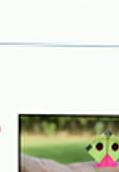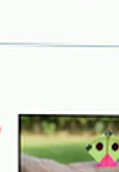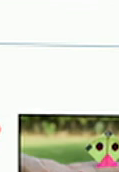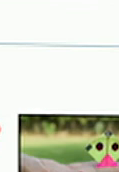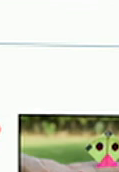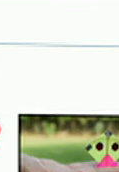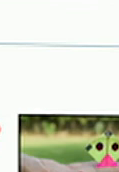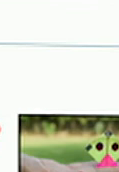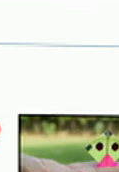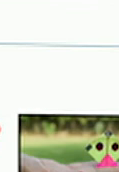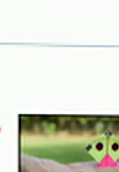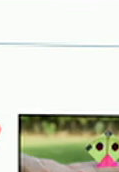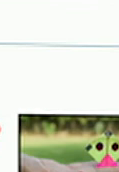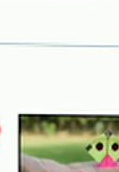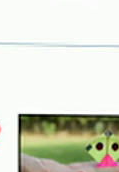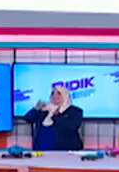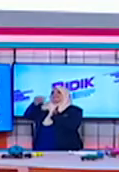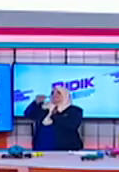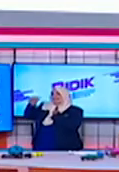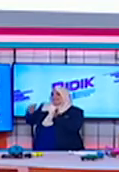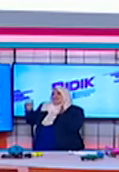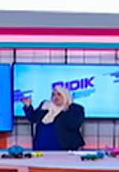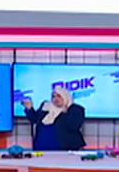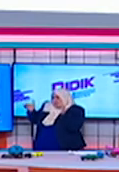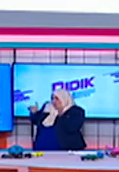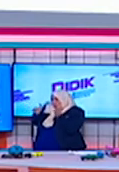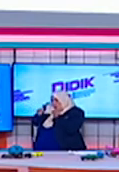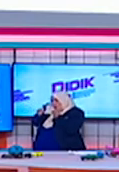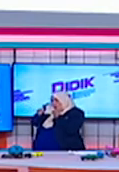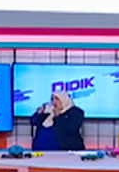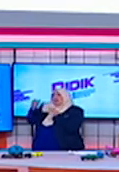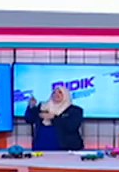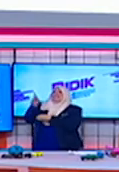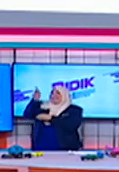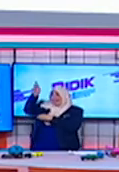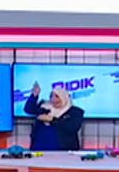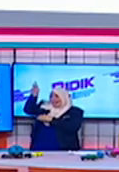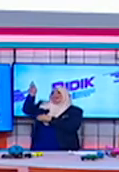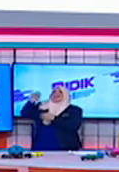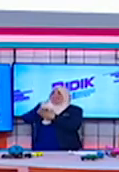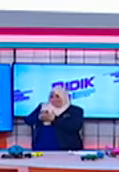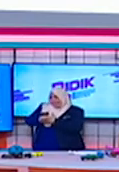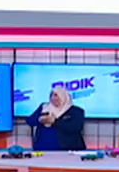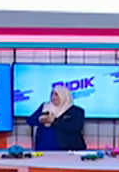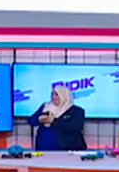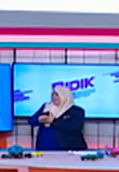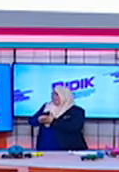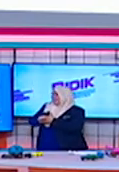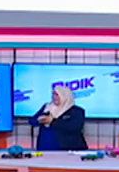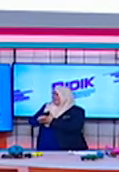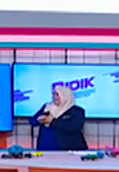Kai. Very good. This is a small kai.